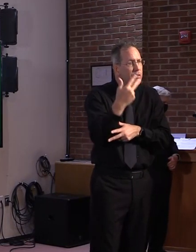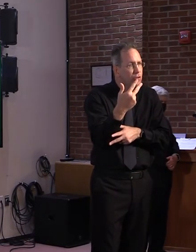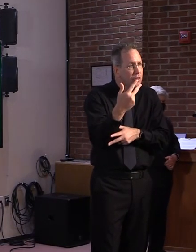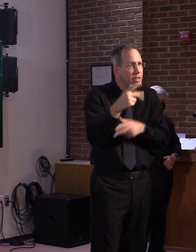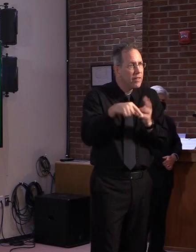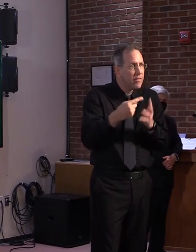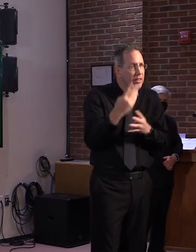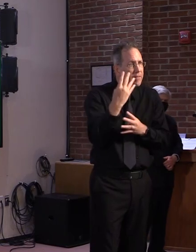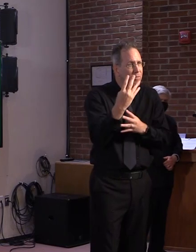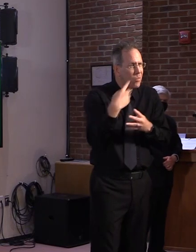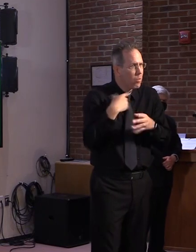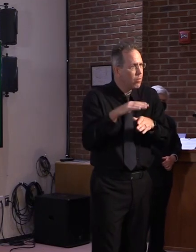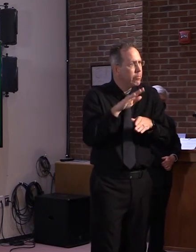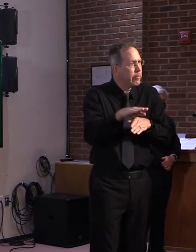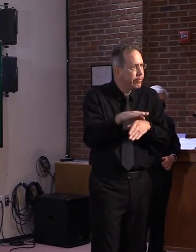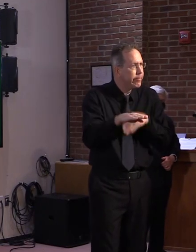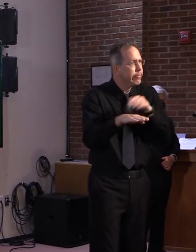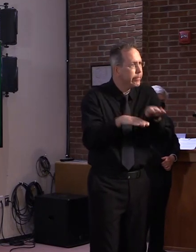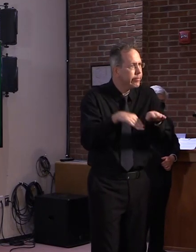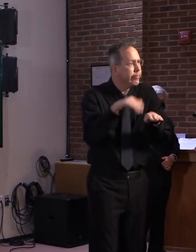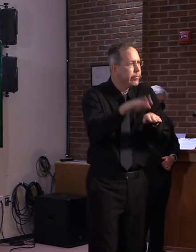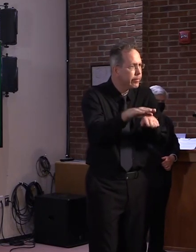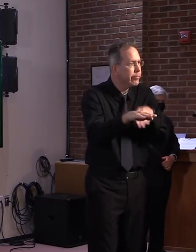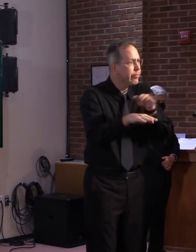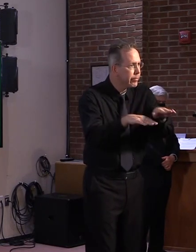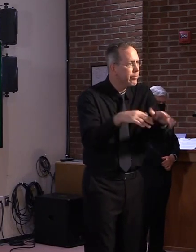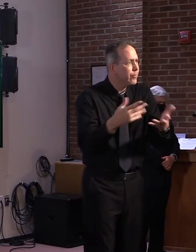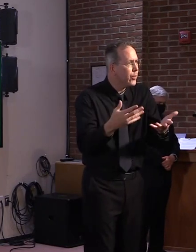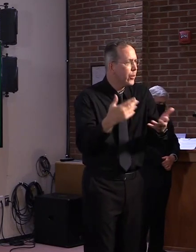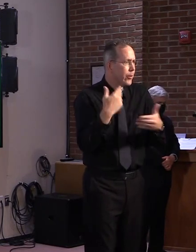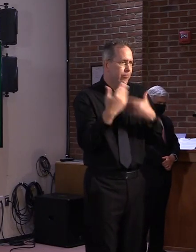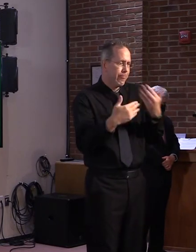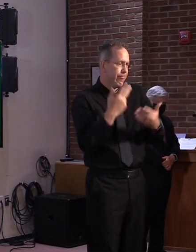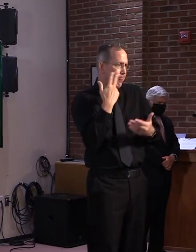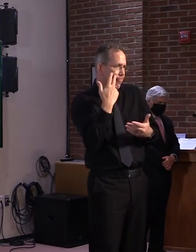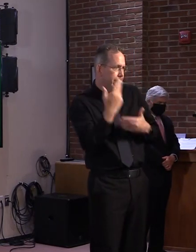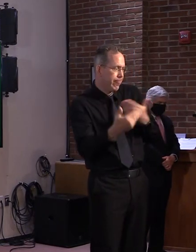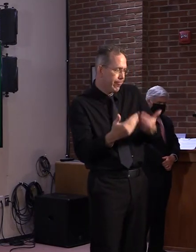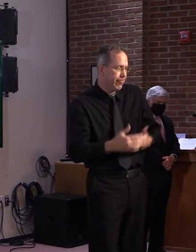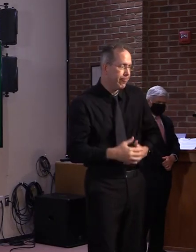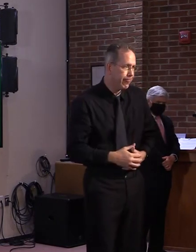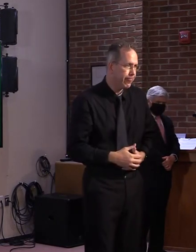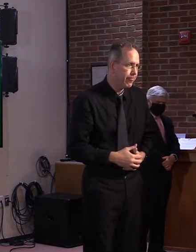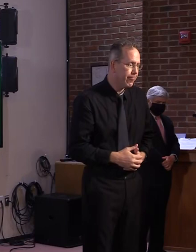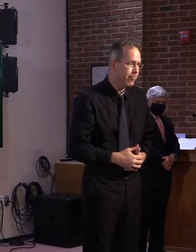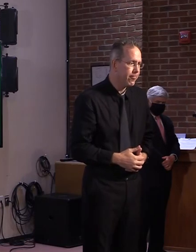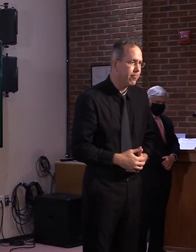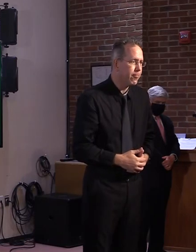But maybe that's wishful thinking as well. So time will tell. All right, well, thank you both.